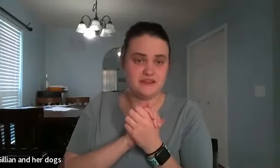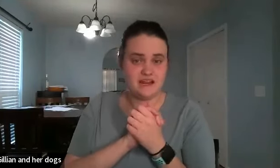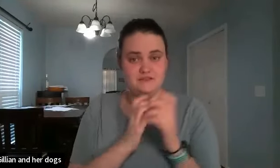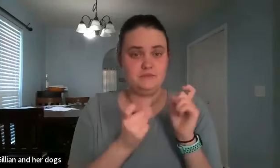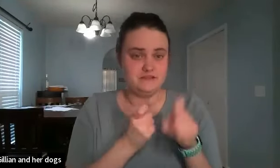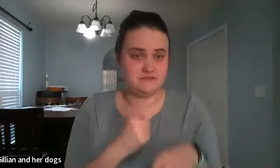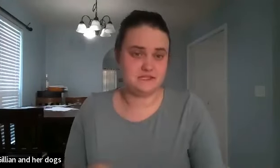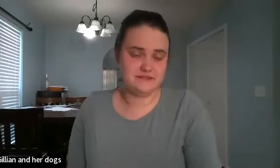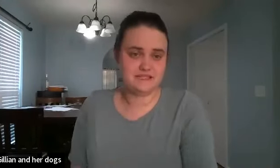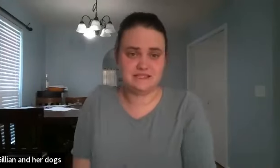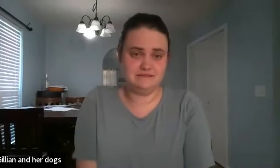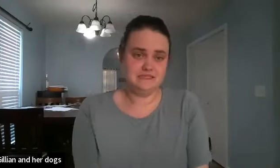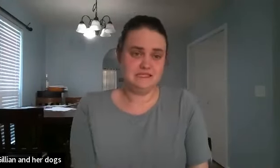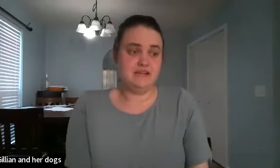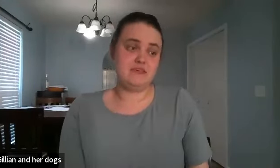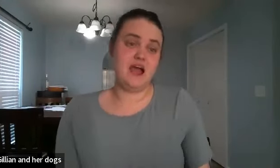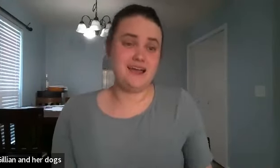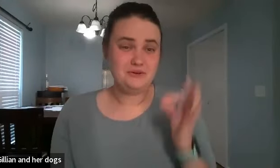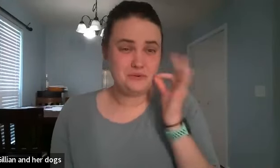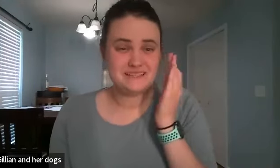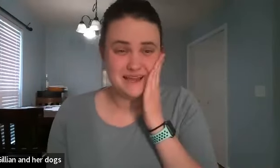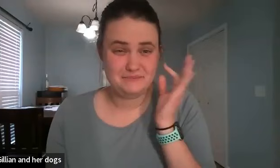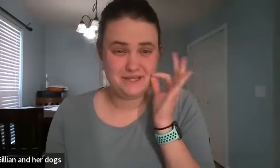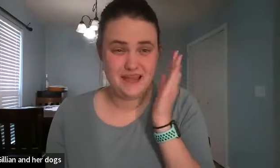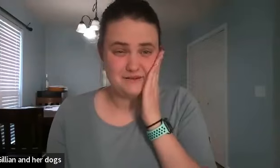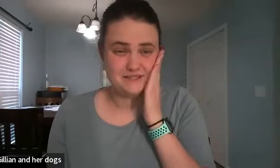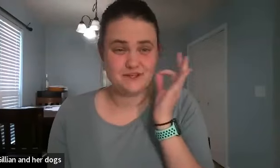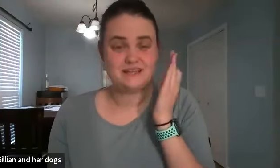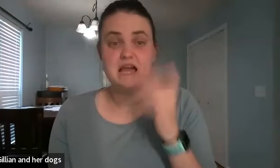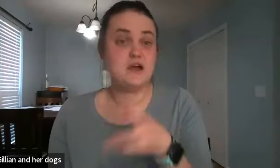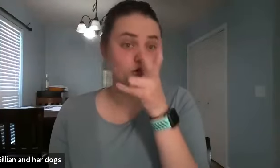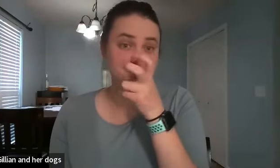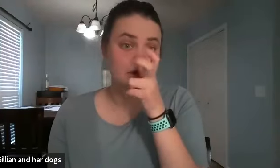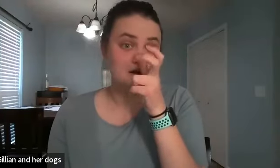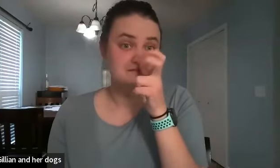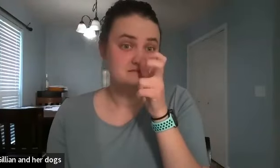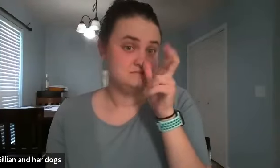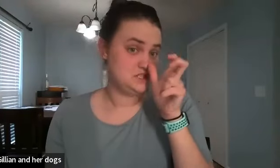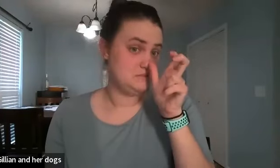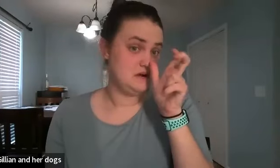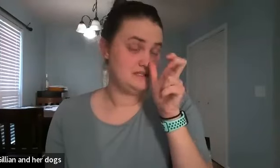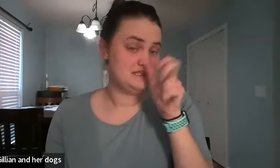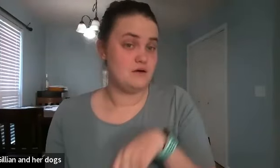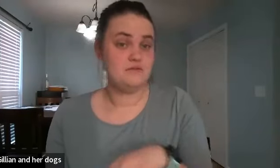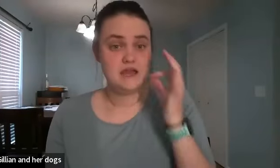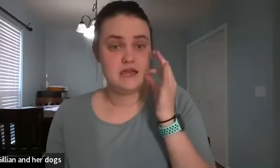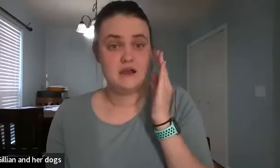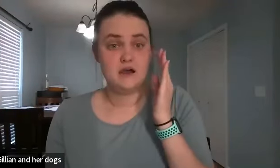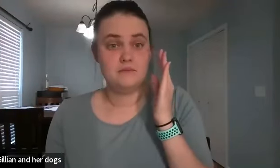can have a little bit of specifics. And even then, I don't always sign bee. I always forget because I learned just bug itself. And